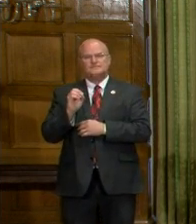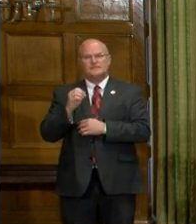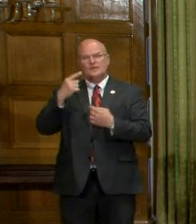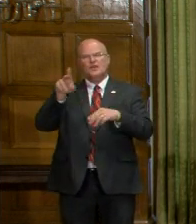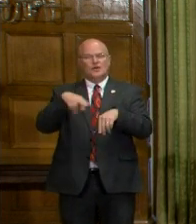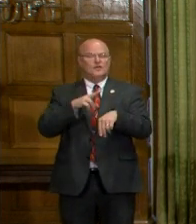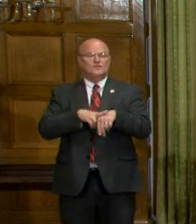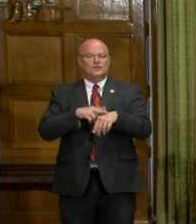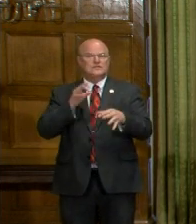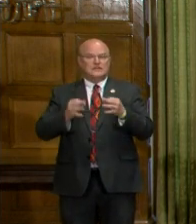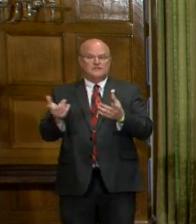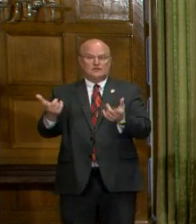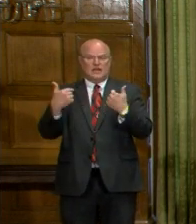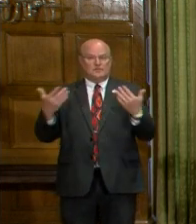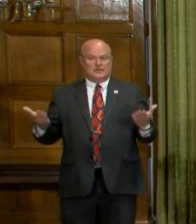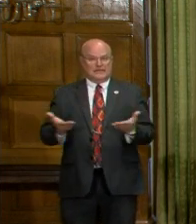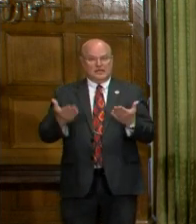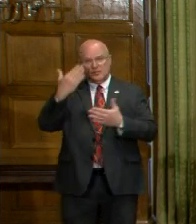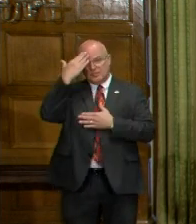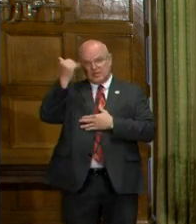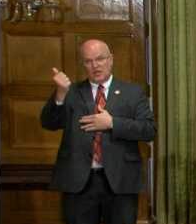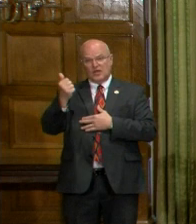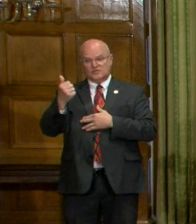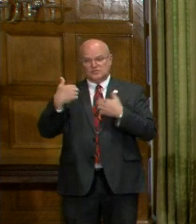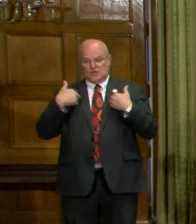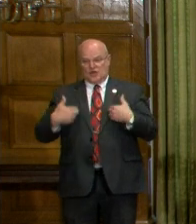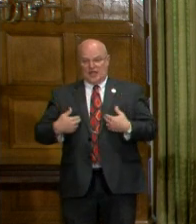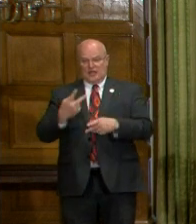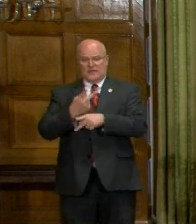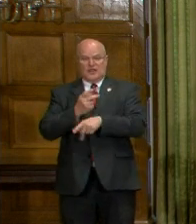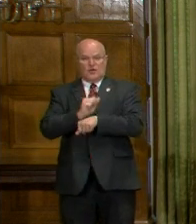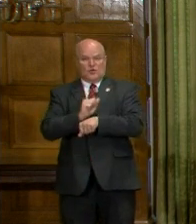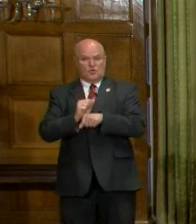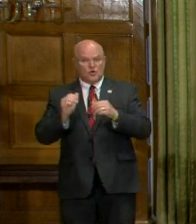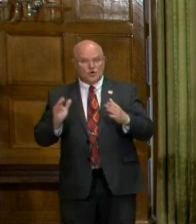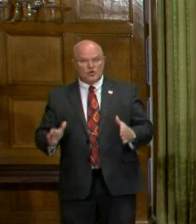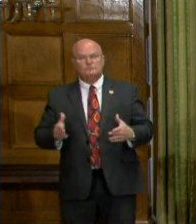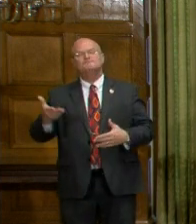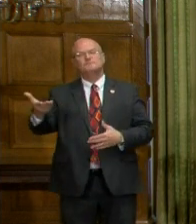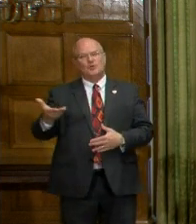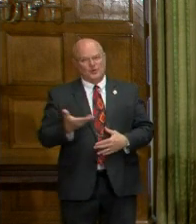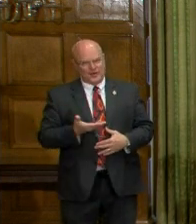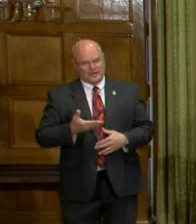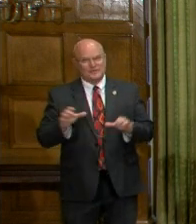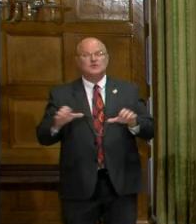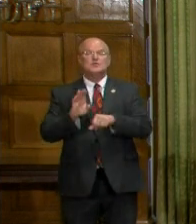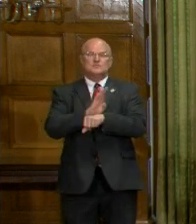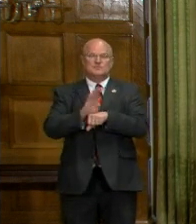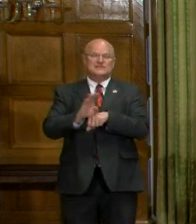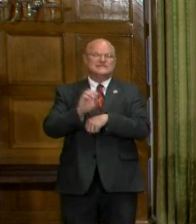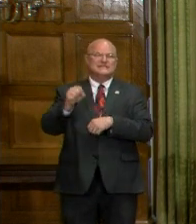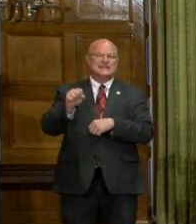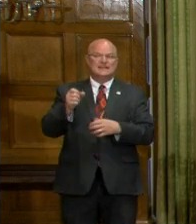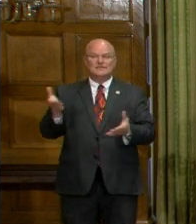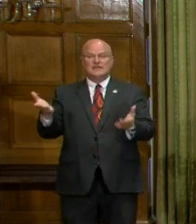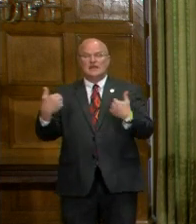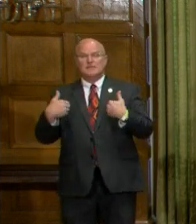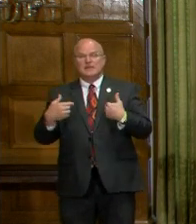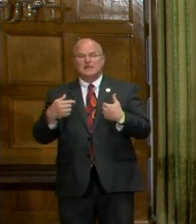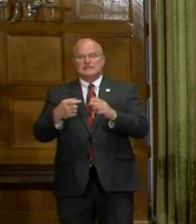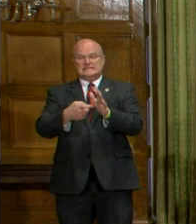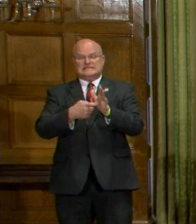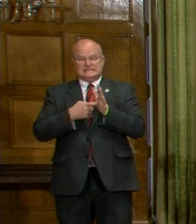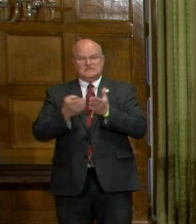of course, if you're coming here because you're a healthcare worker, we welcome you. You're doing business. If you're coming here in